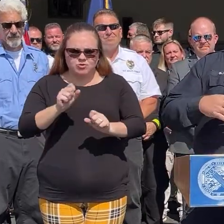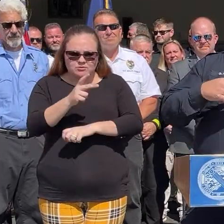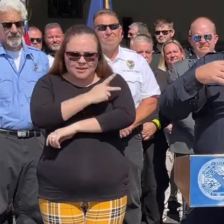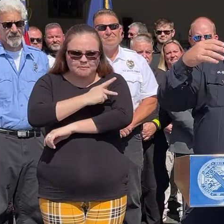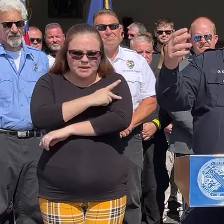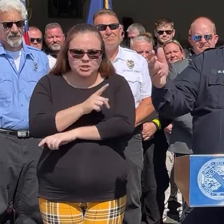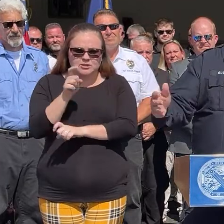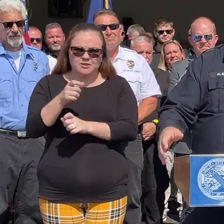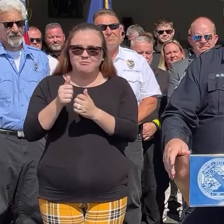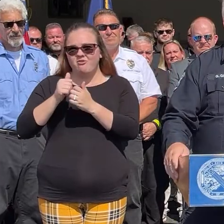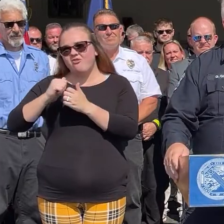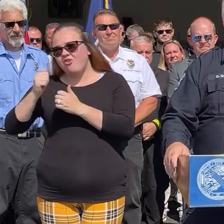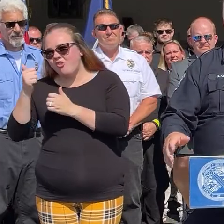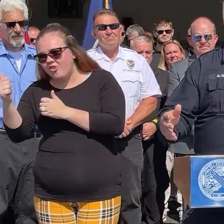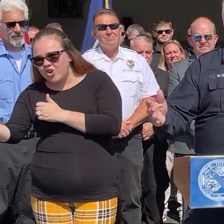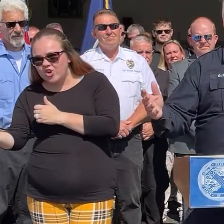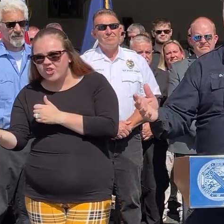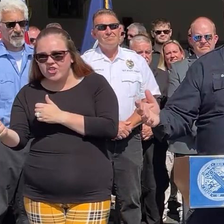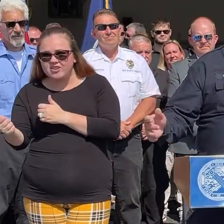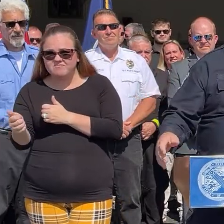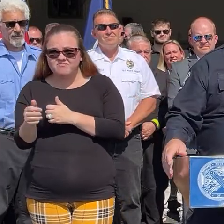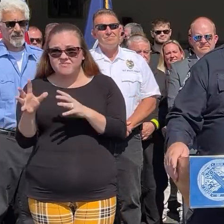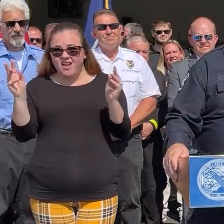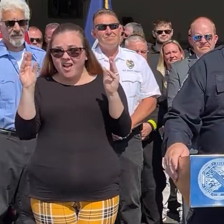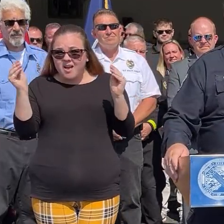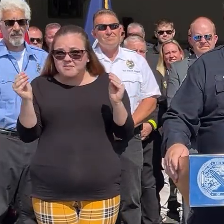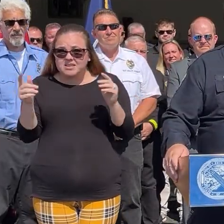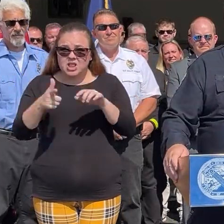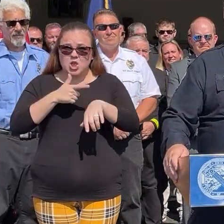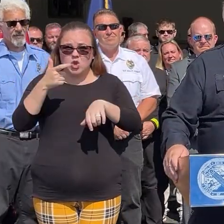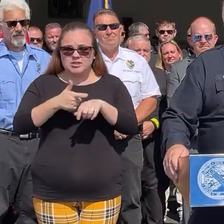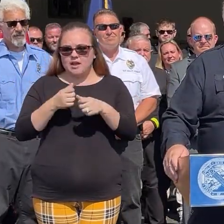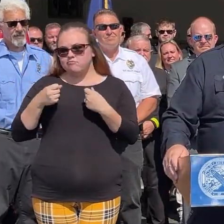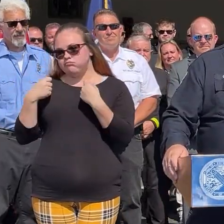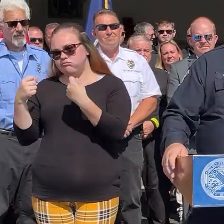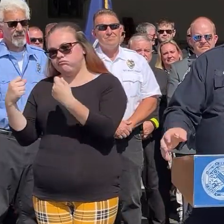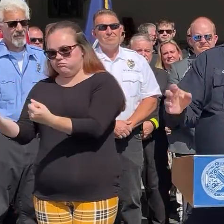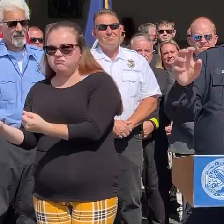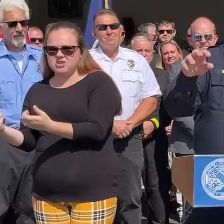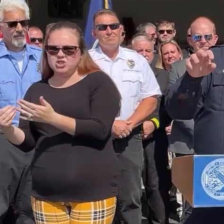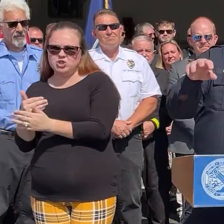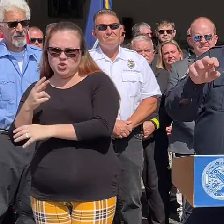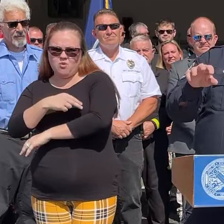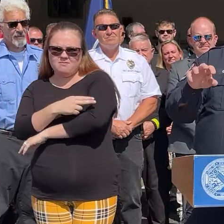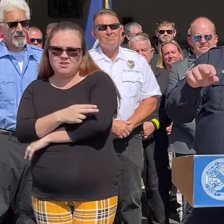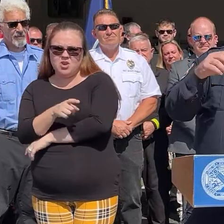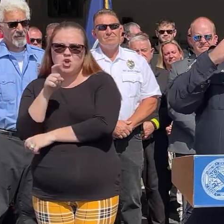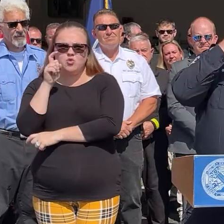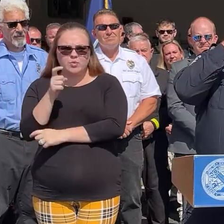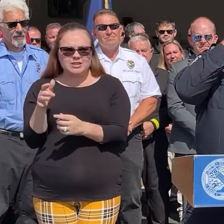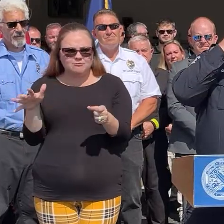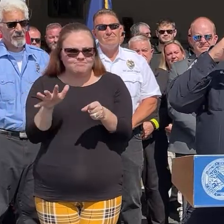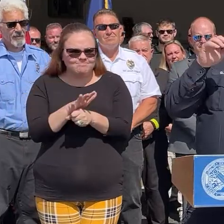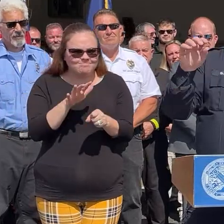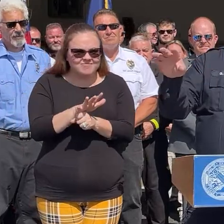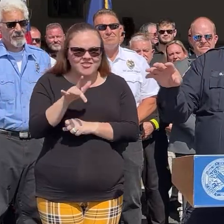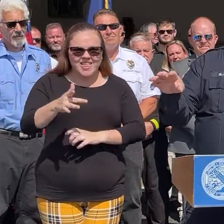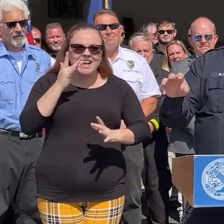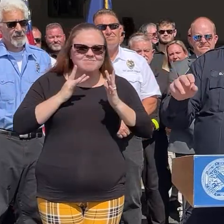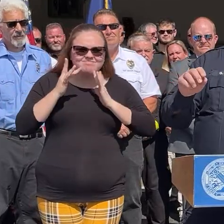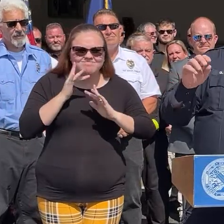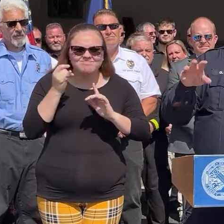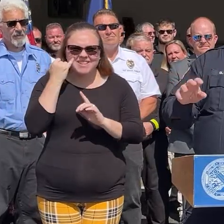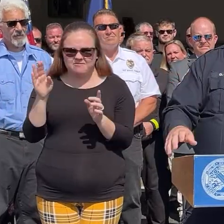to that we have to go further to get them to, where the ambulances are out of service for a longer period of time. We need to fill that gap when those ambulances are